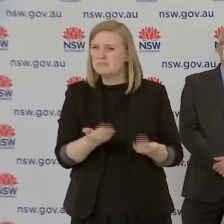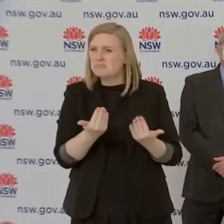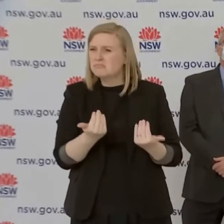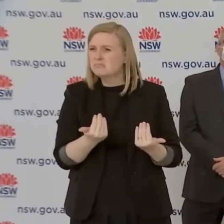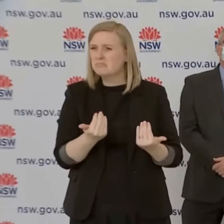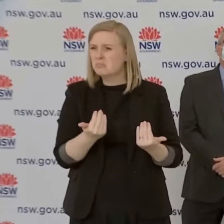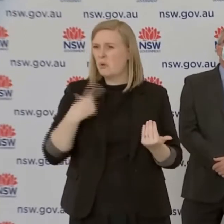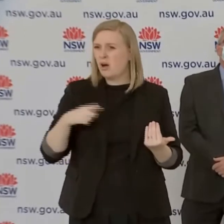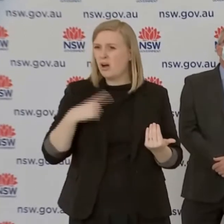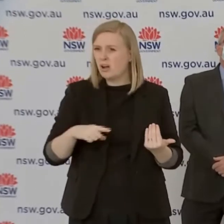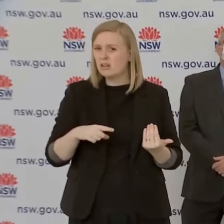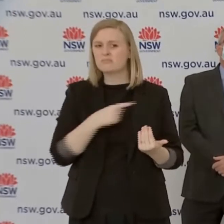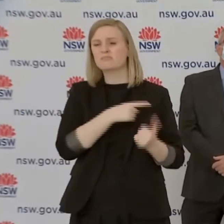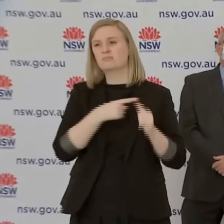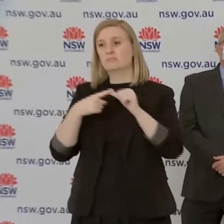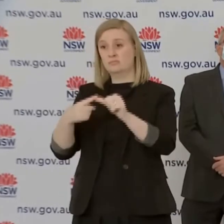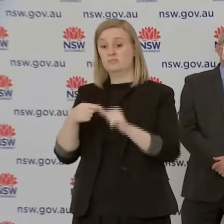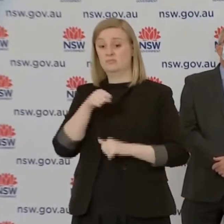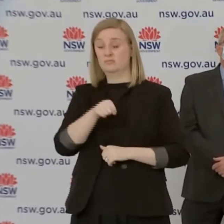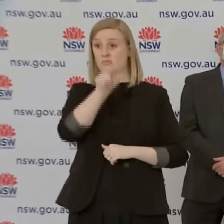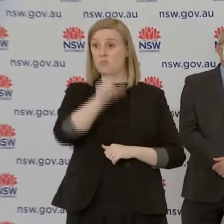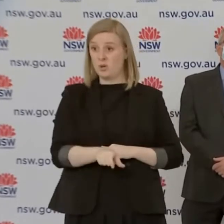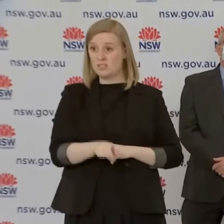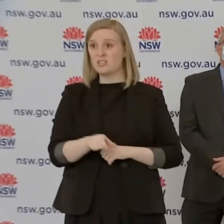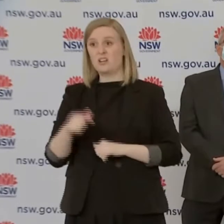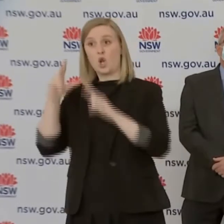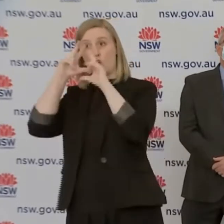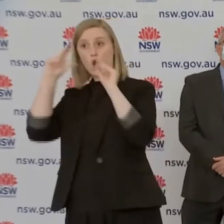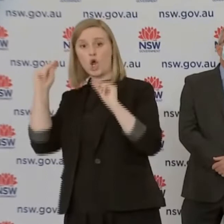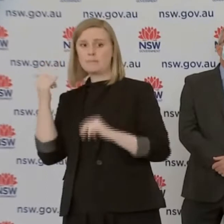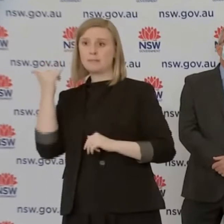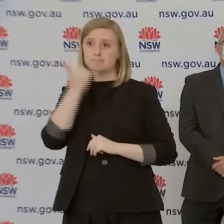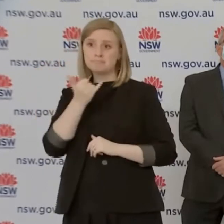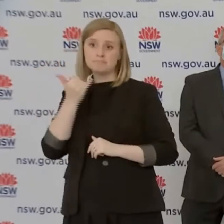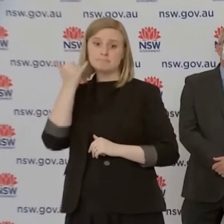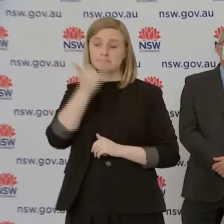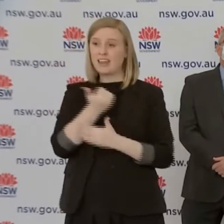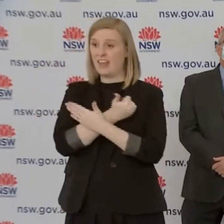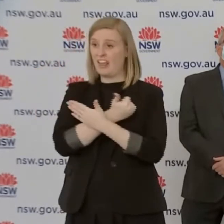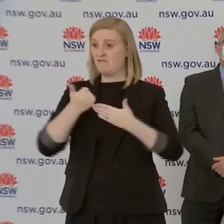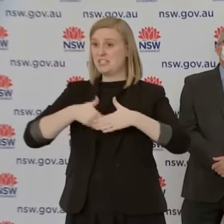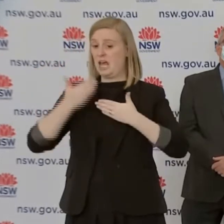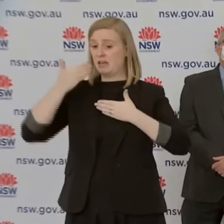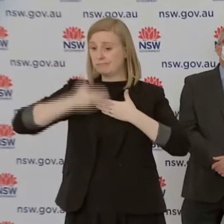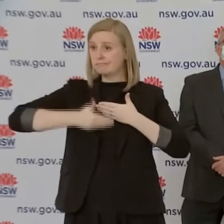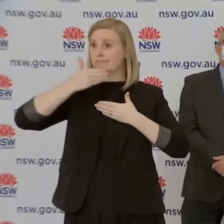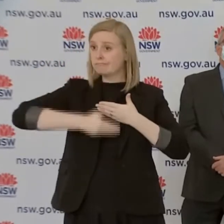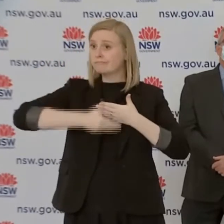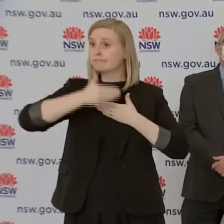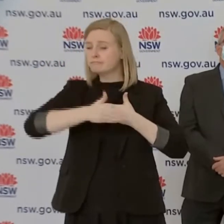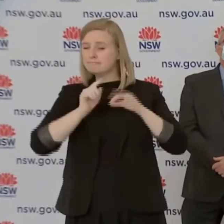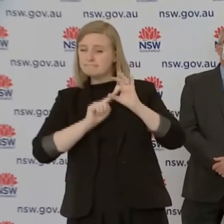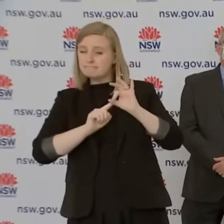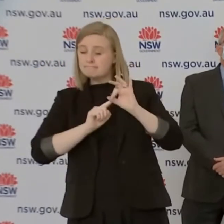being checked daily, and he did complain of feeling a little fatigued, but the